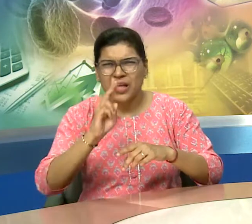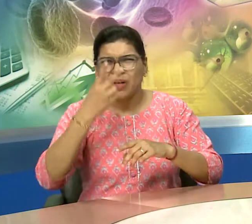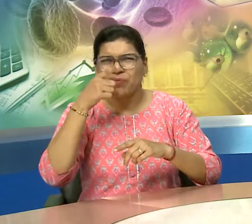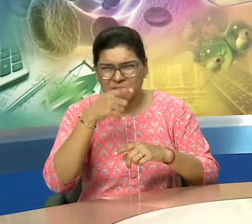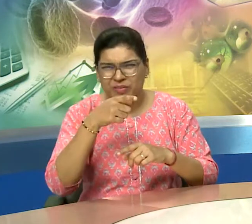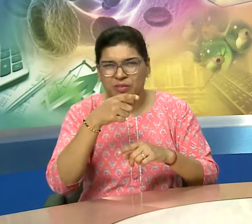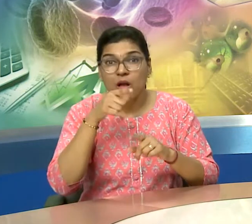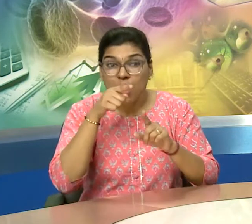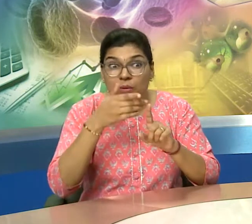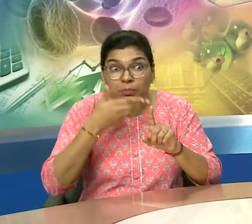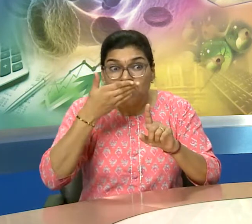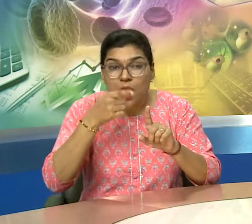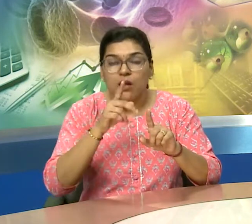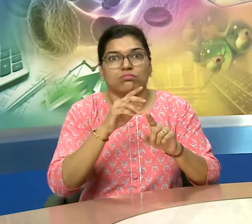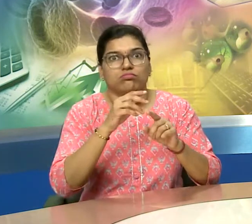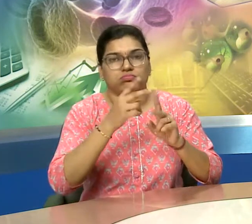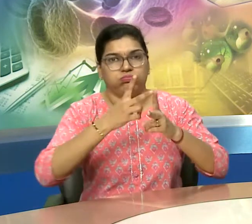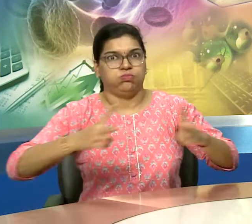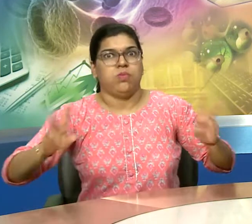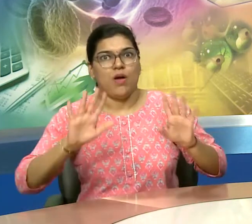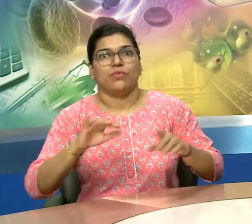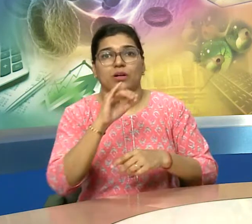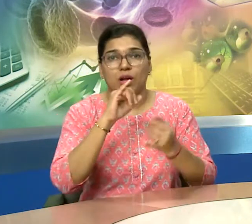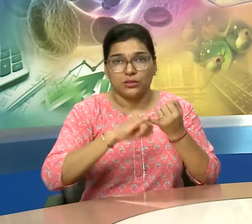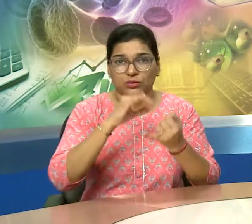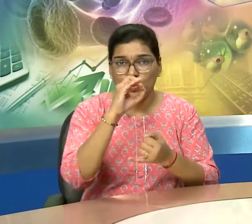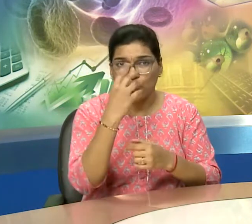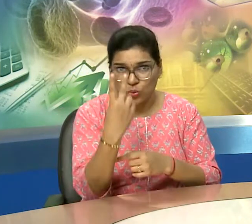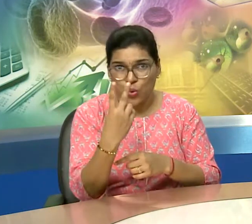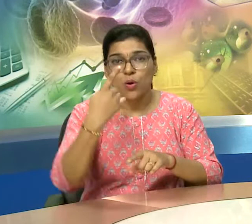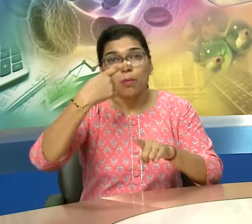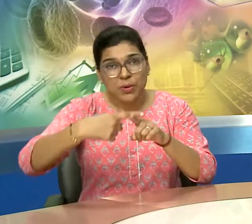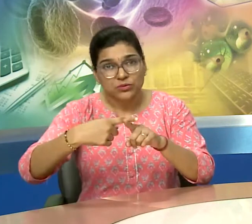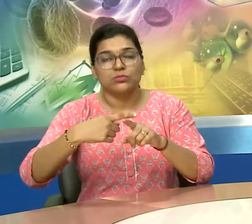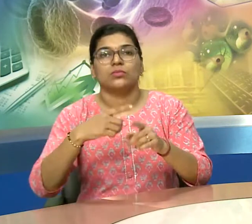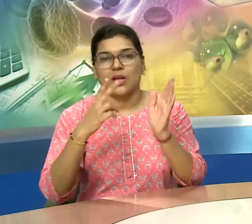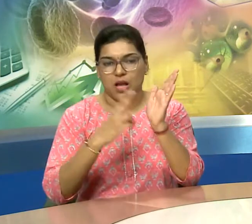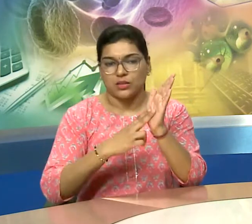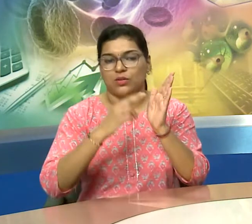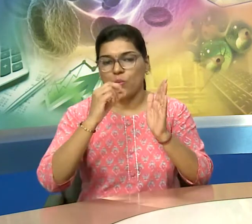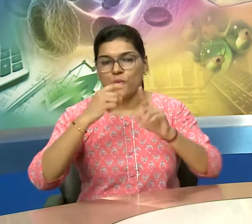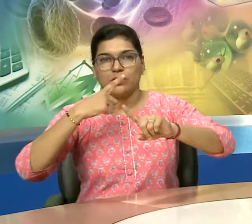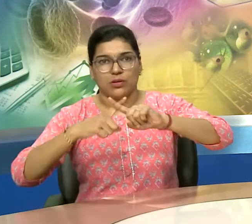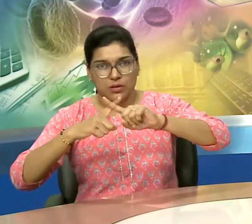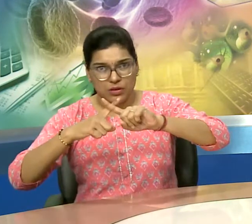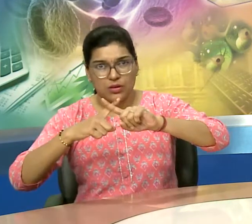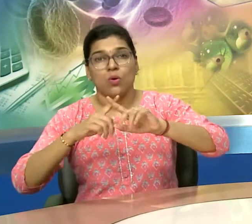sulfur dioxide. You must have felt the smell of SO2. And